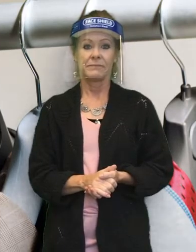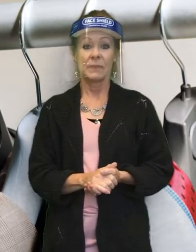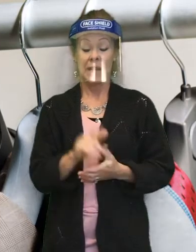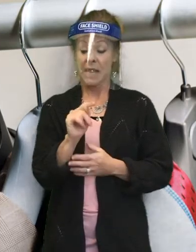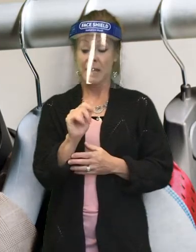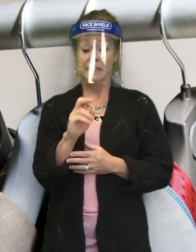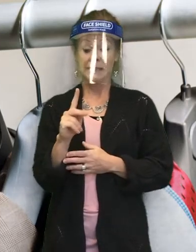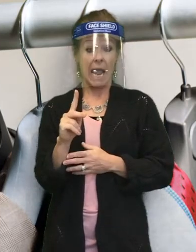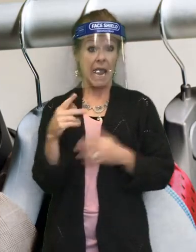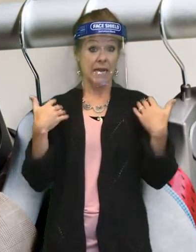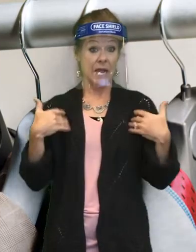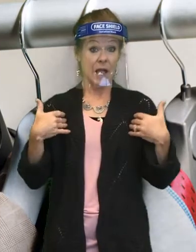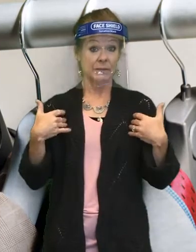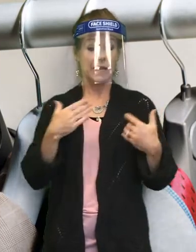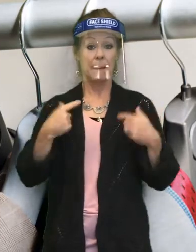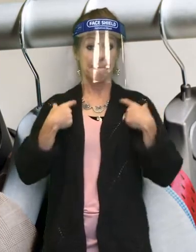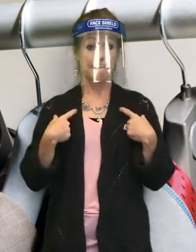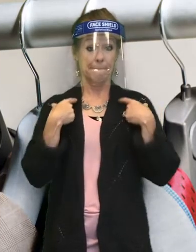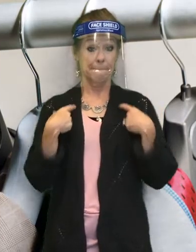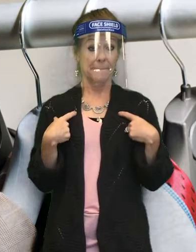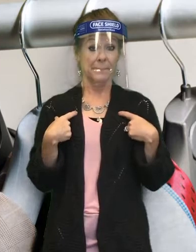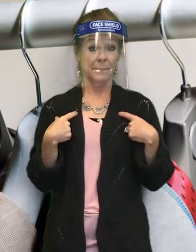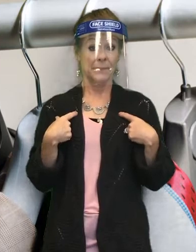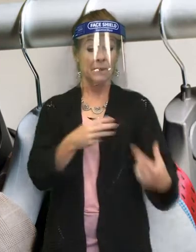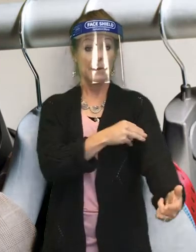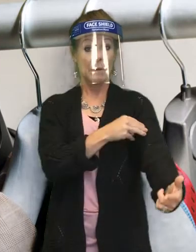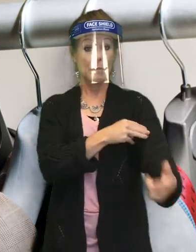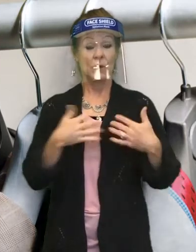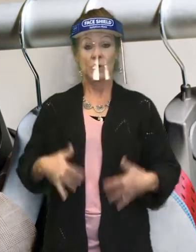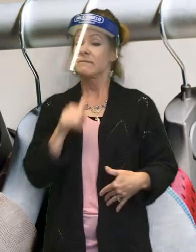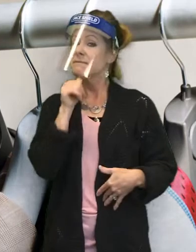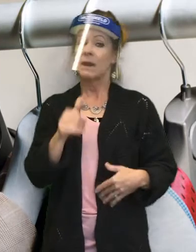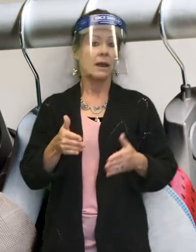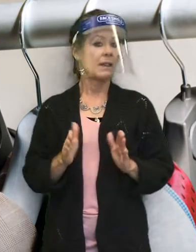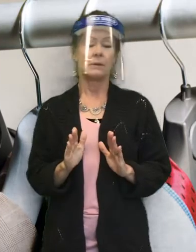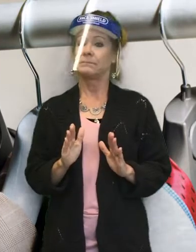Tank tops and muscle shirts are not allowed.